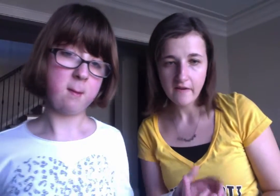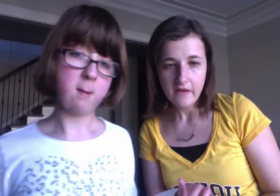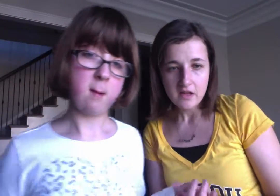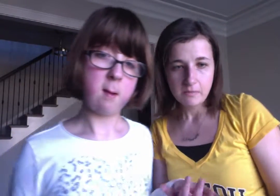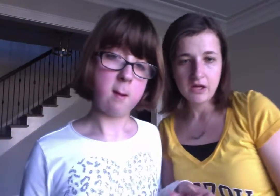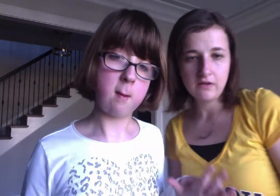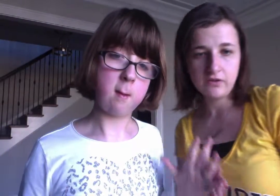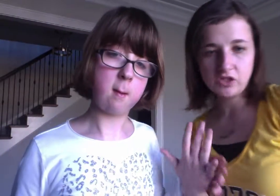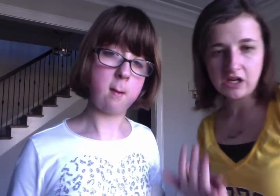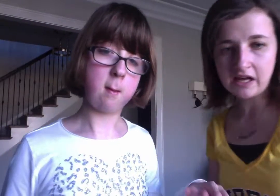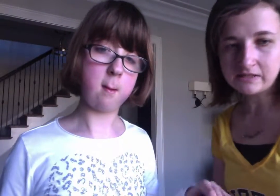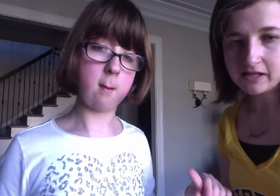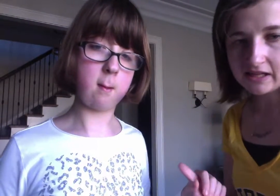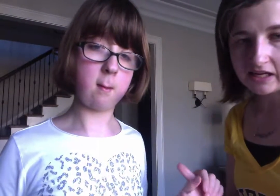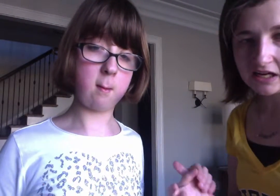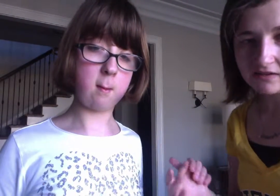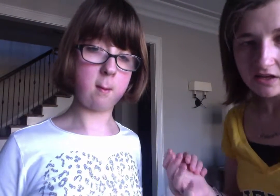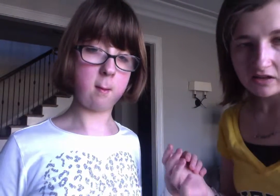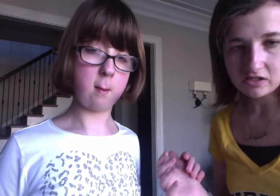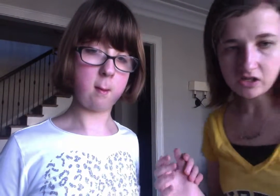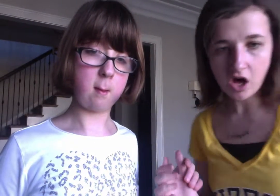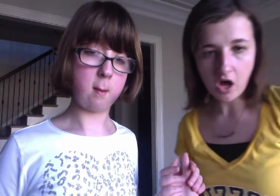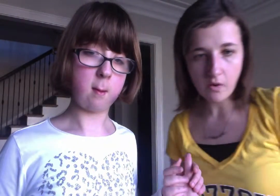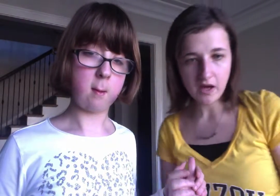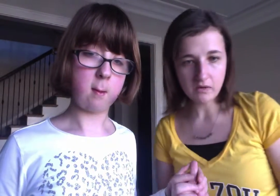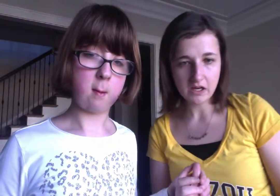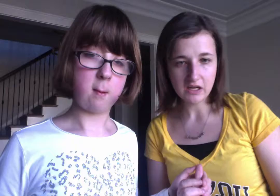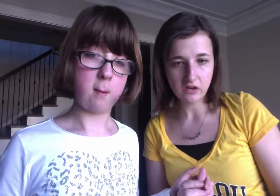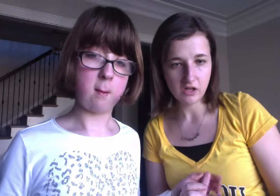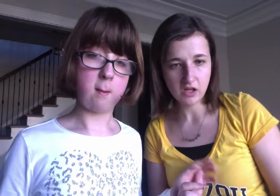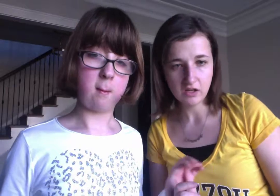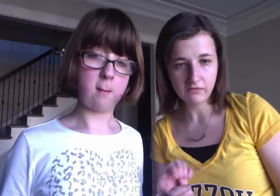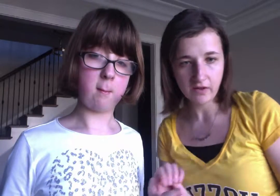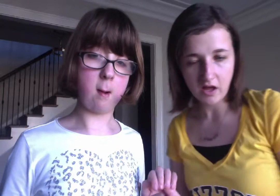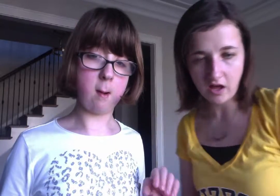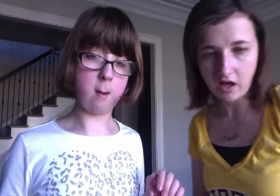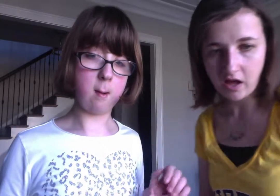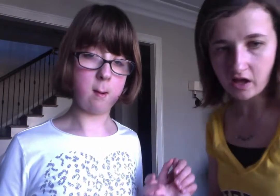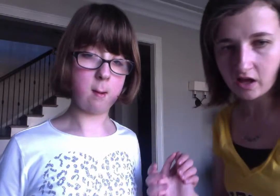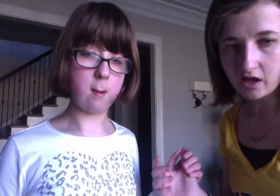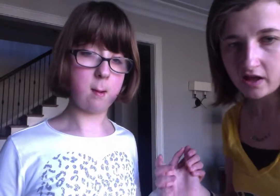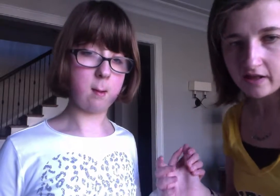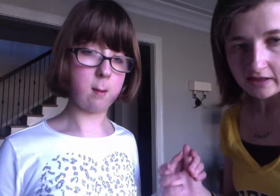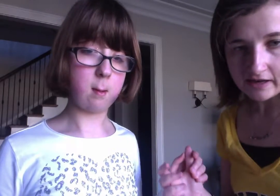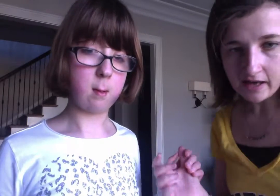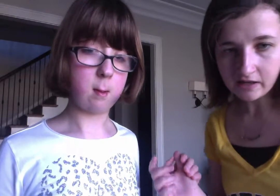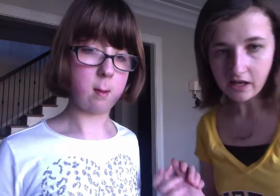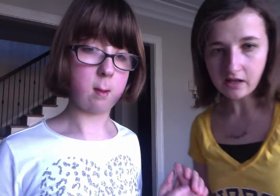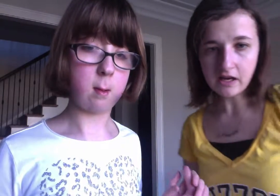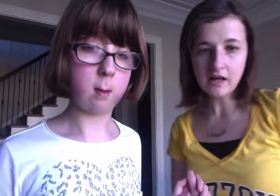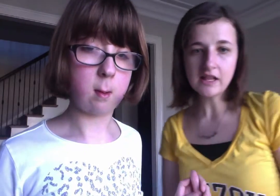all. But if you just believe, there's nowhere we could fall. Now, let